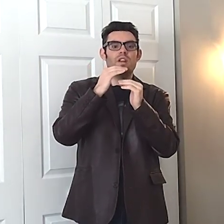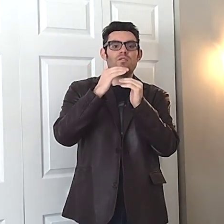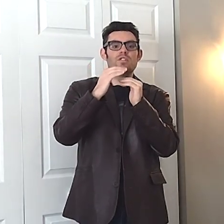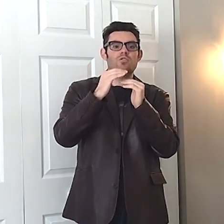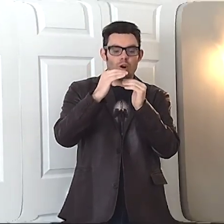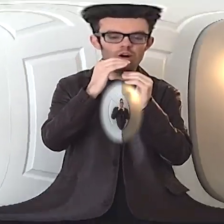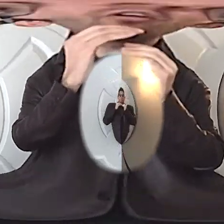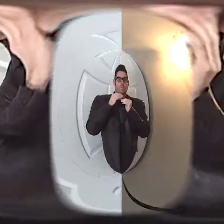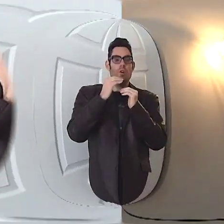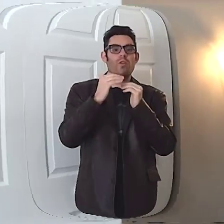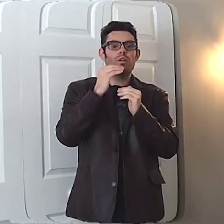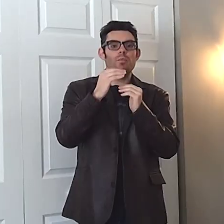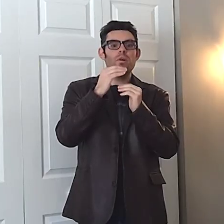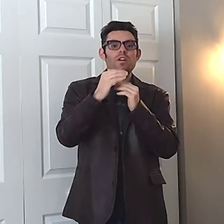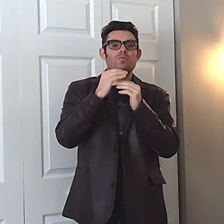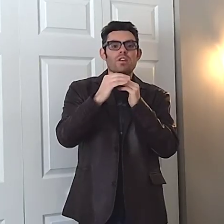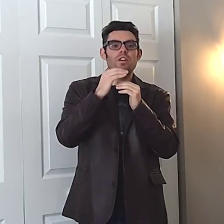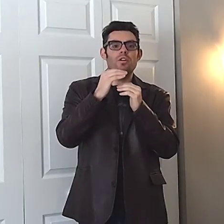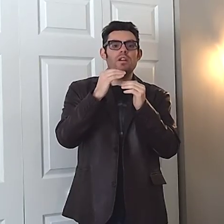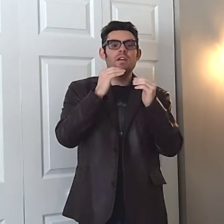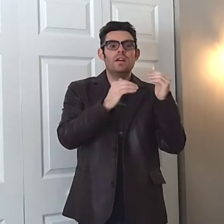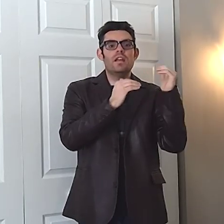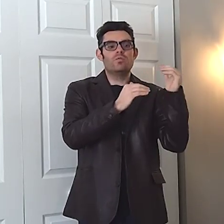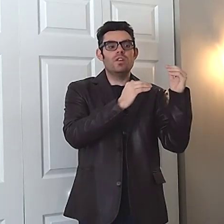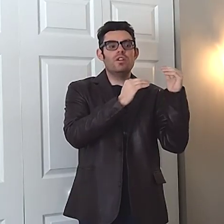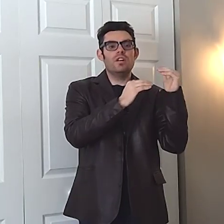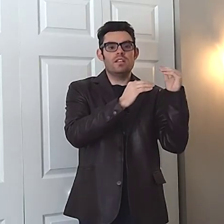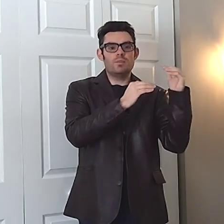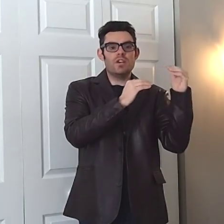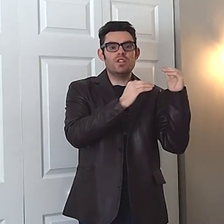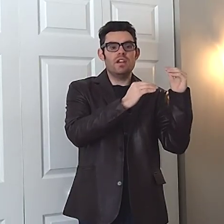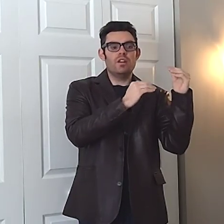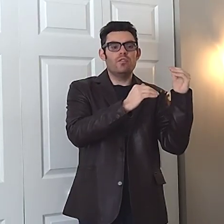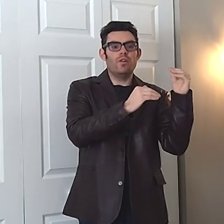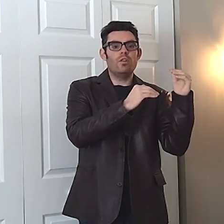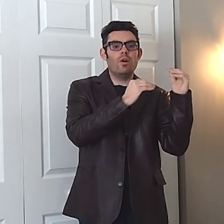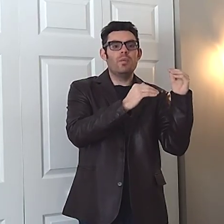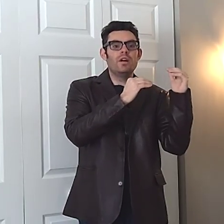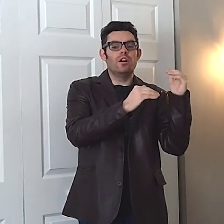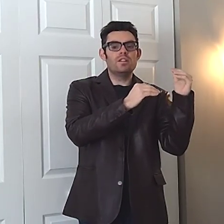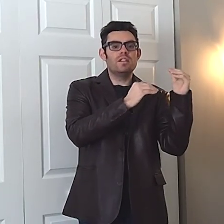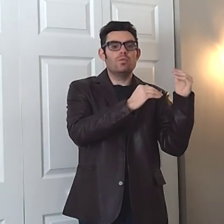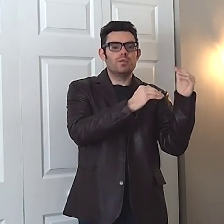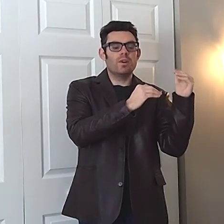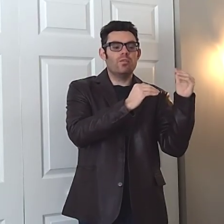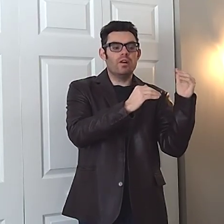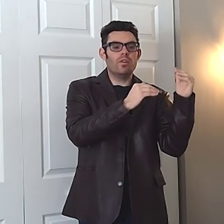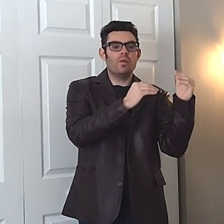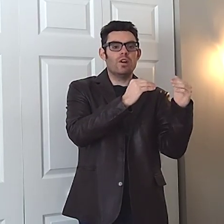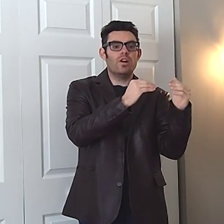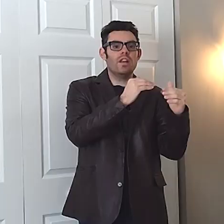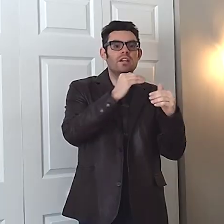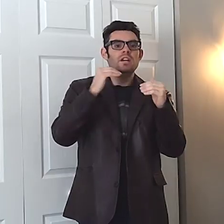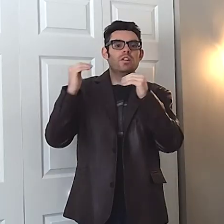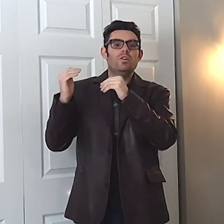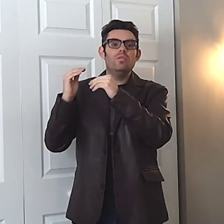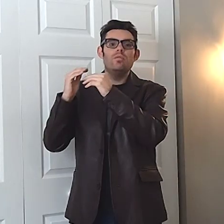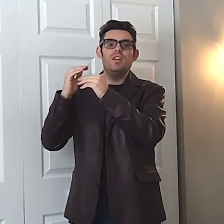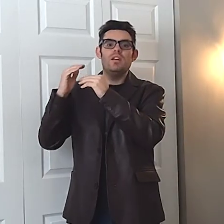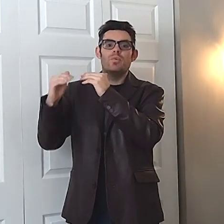even stronger. But overall, the book is really good. It's really good, especially a good follow-up, a good sequel, spin-off, whatever you want to call it, to the